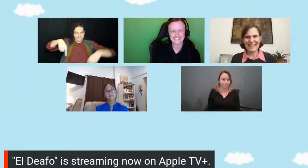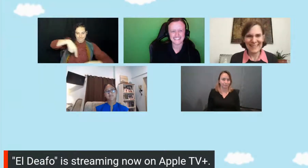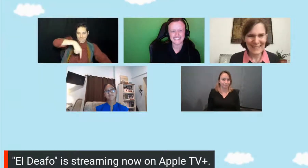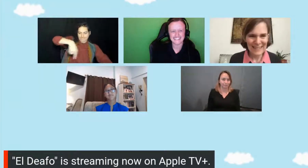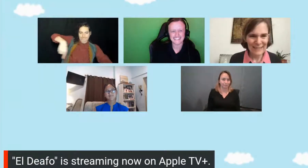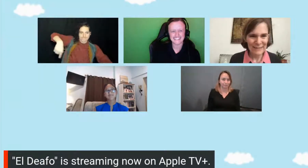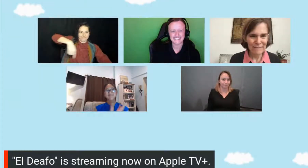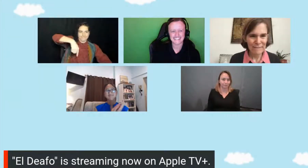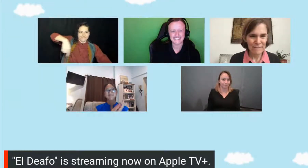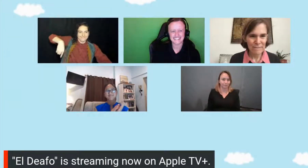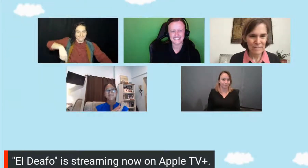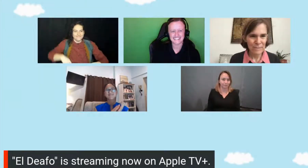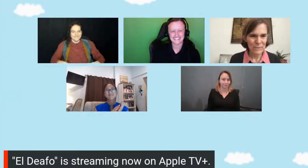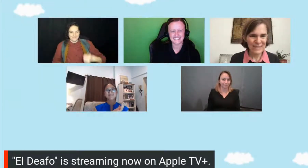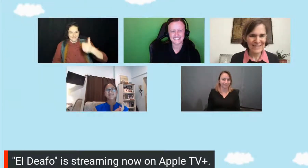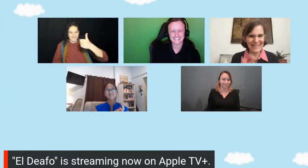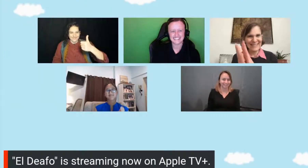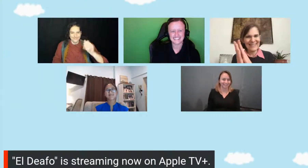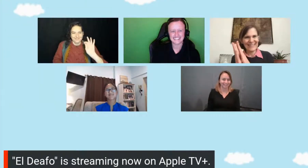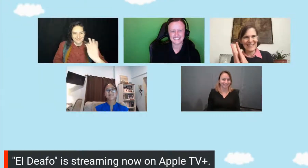Yay.